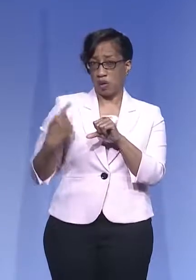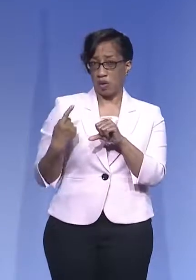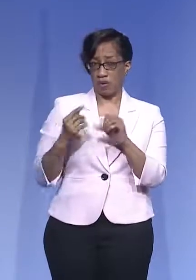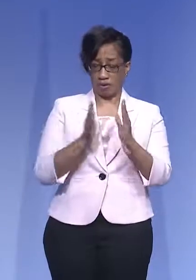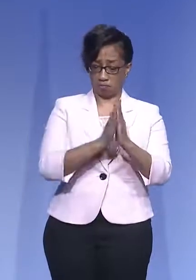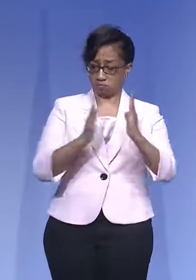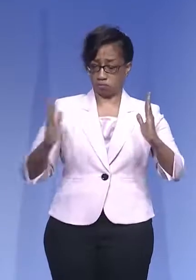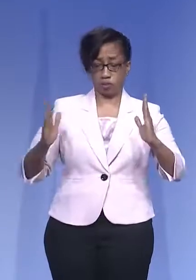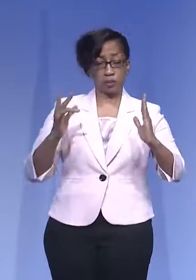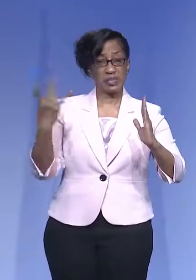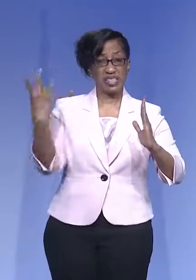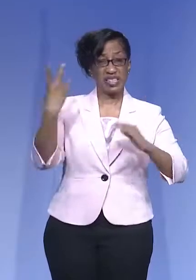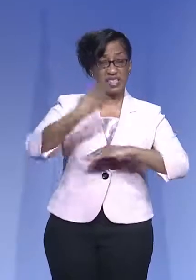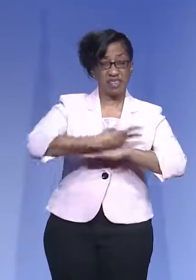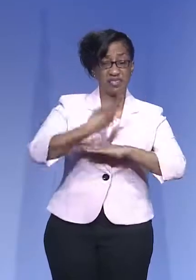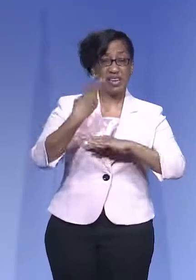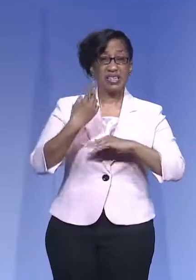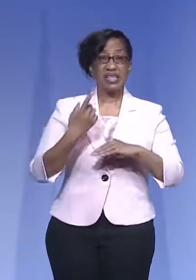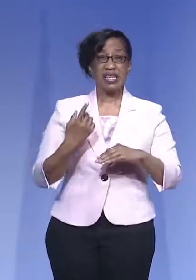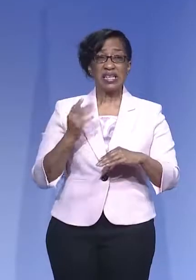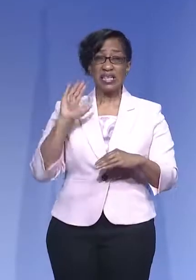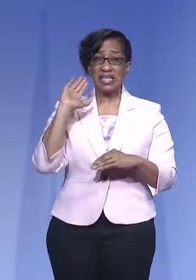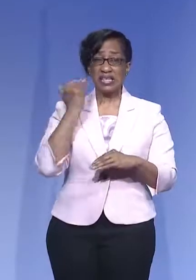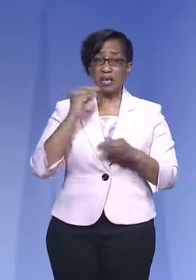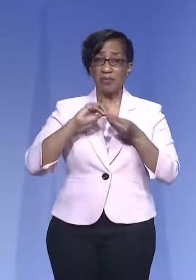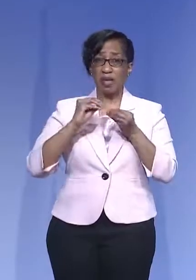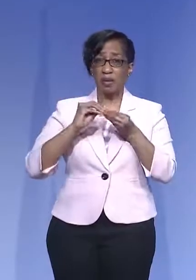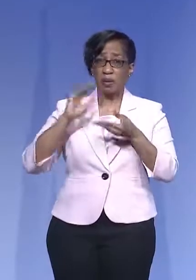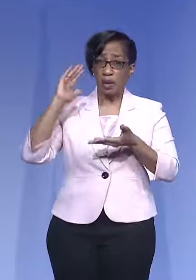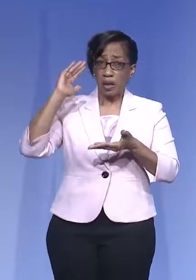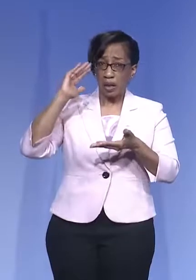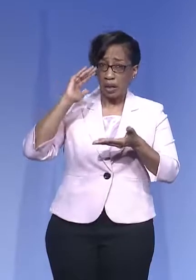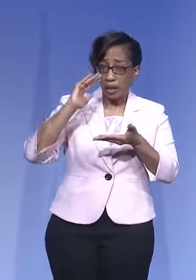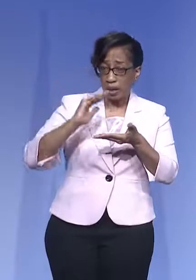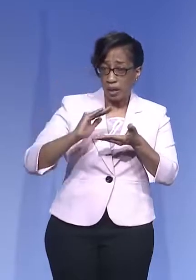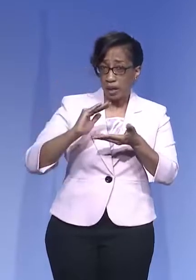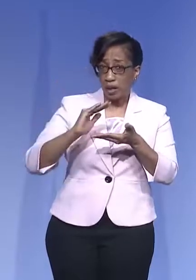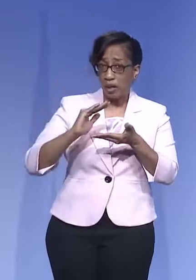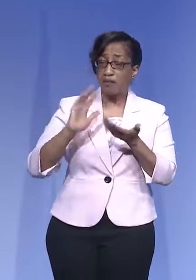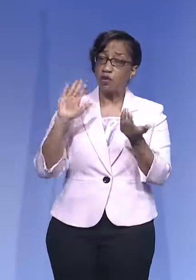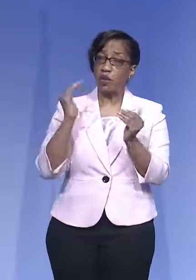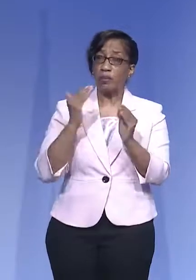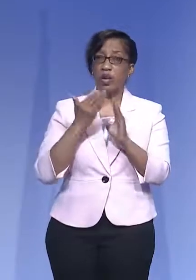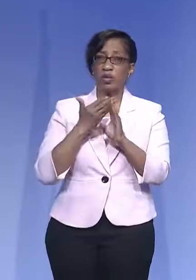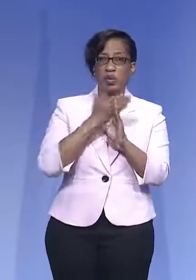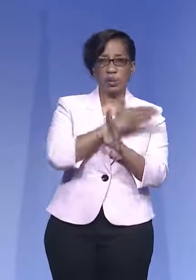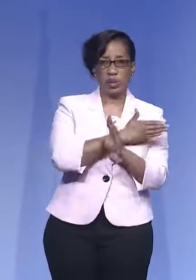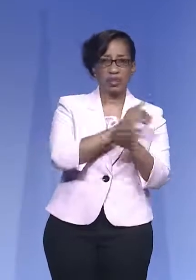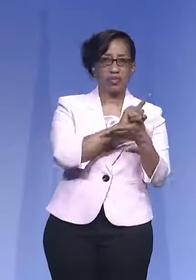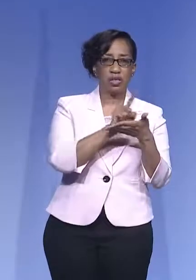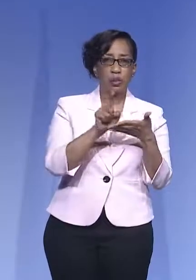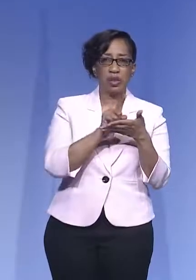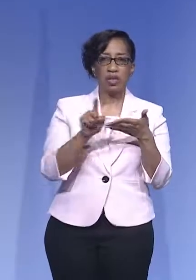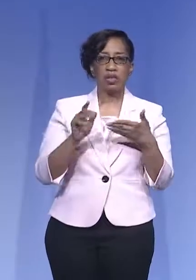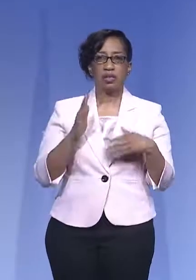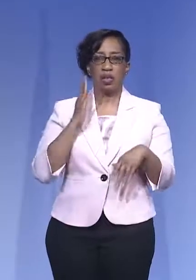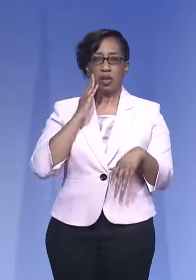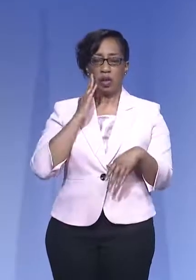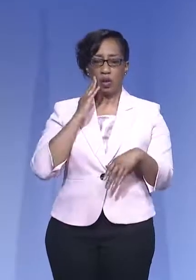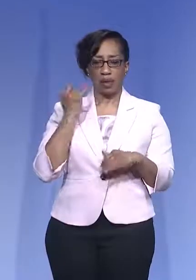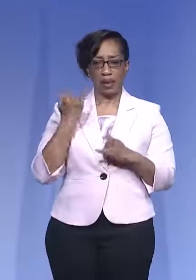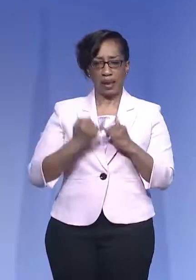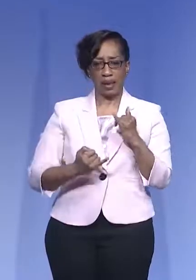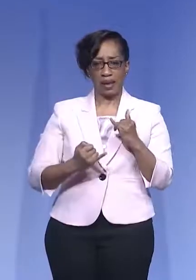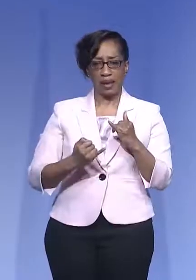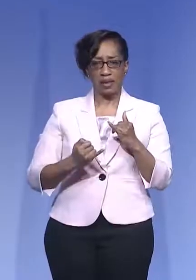looks like that average number has gone down compared to previous weeks. I know that the last reproduction rate, though, is